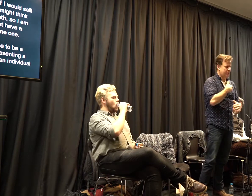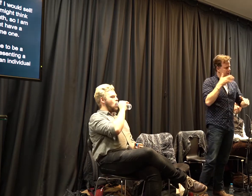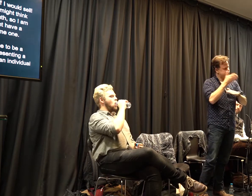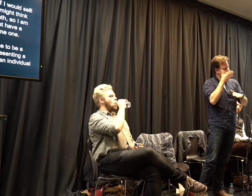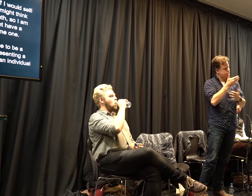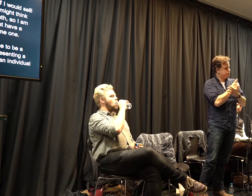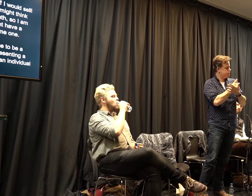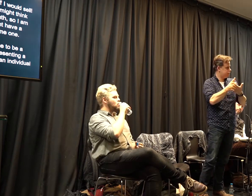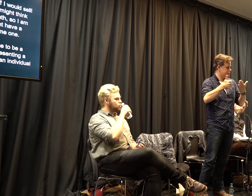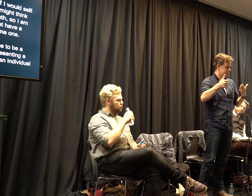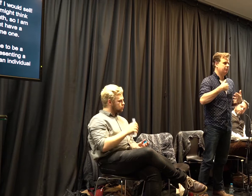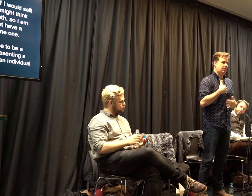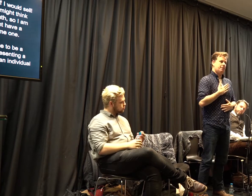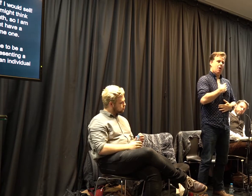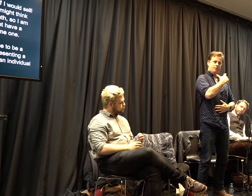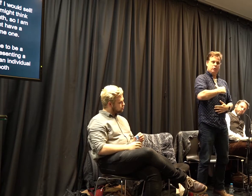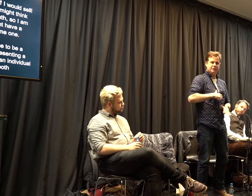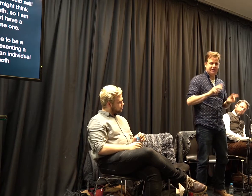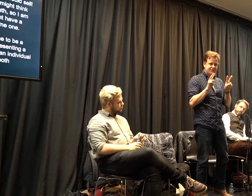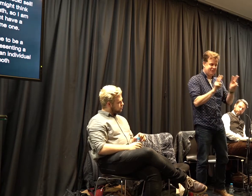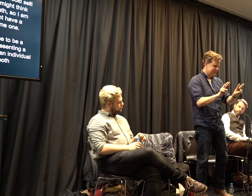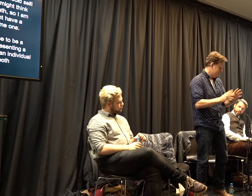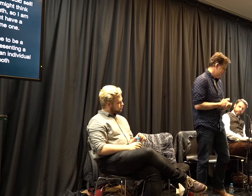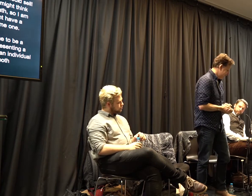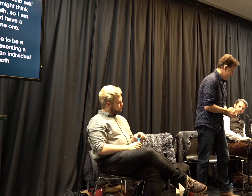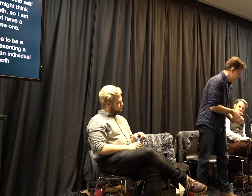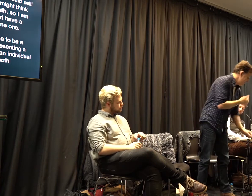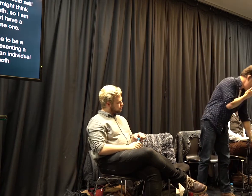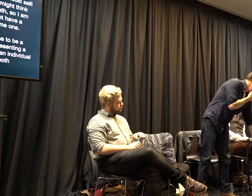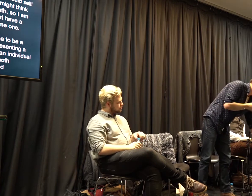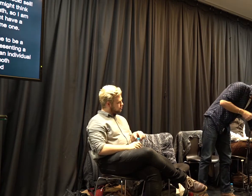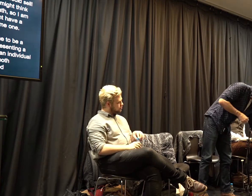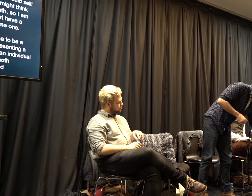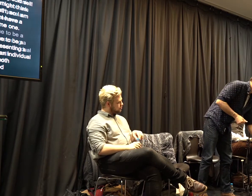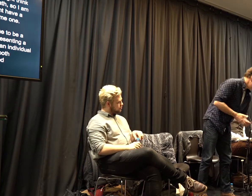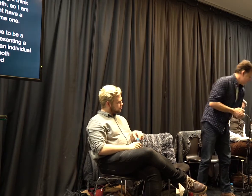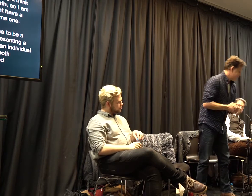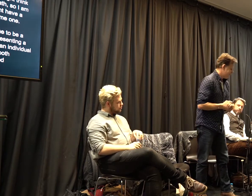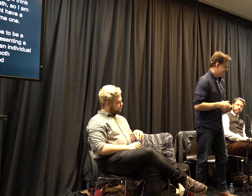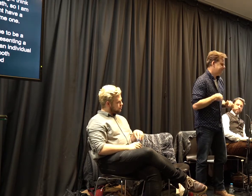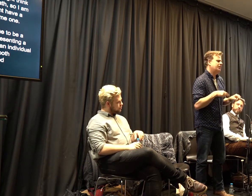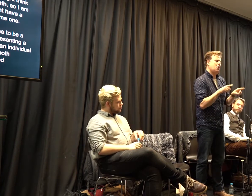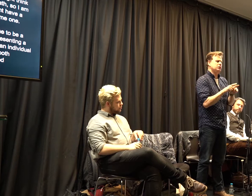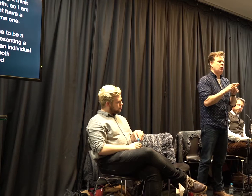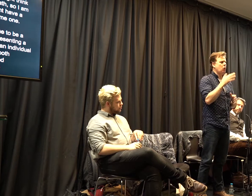who's used both captioned performances and BSL interpreted performances to access the shows that I go to